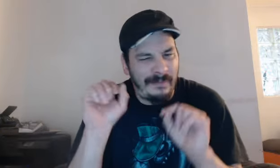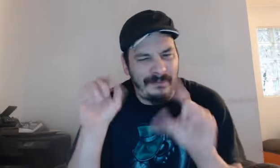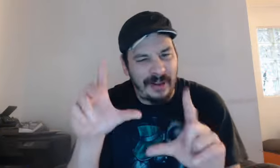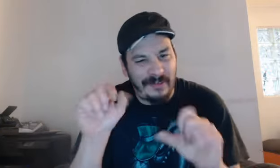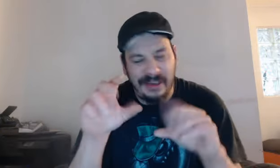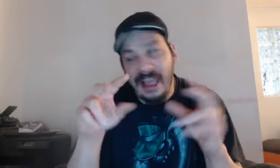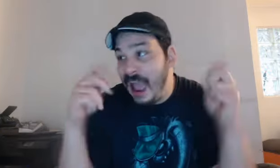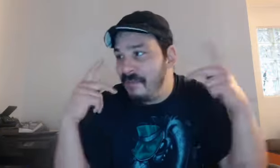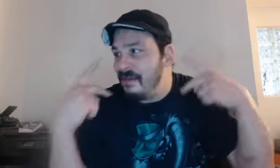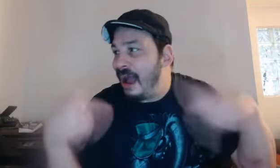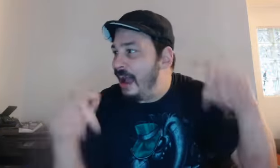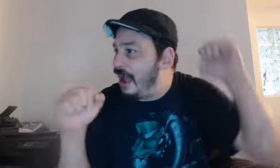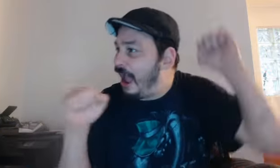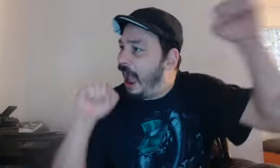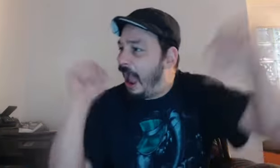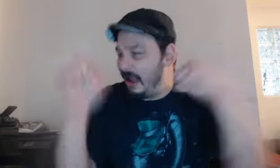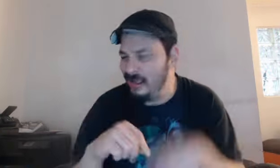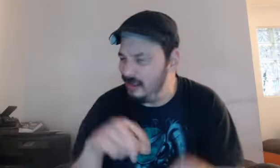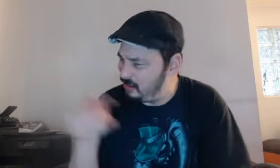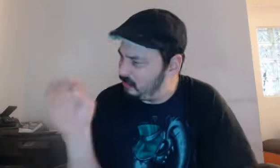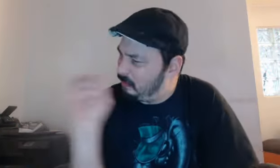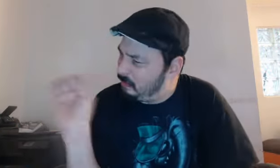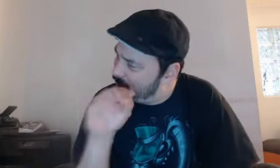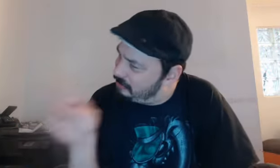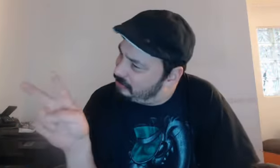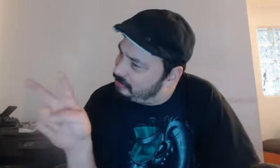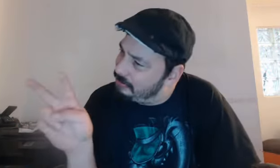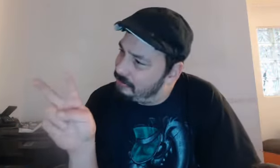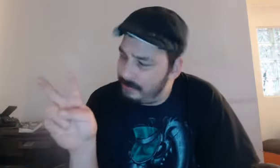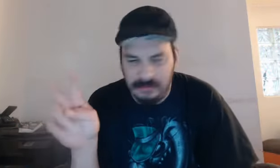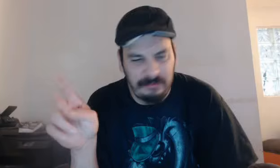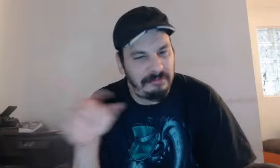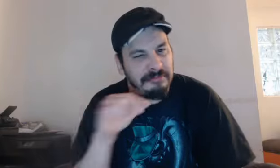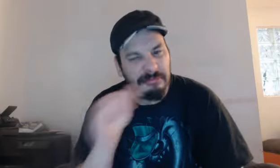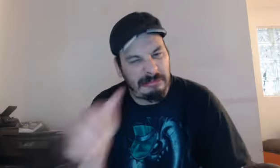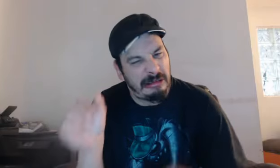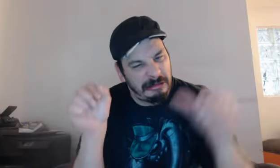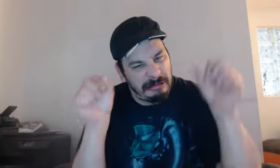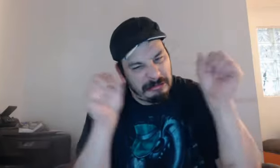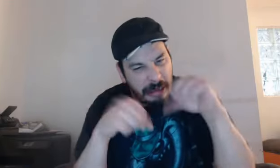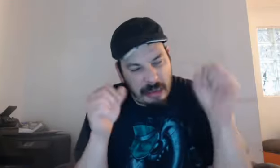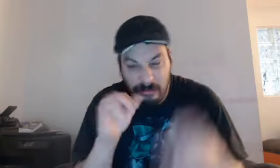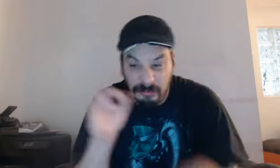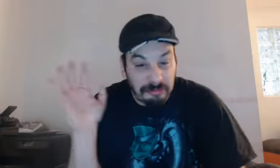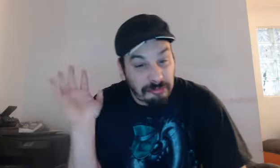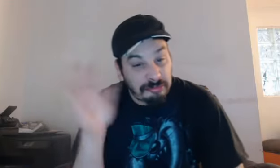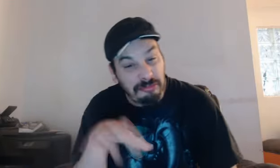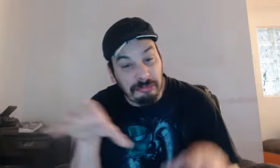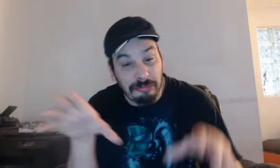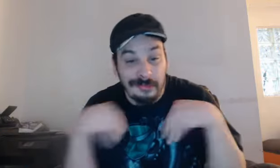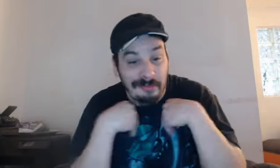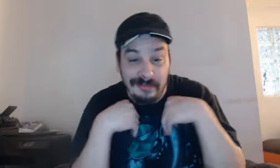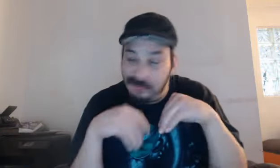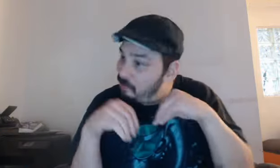this book. And I think that one of the central messages in it is one of the things we need to start to do is start to define success more for